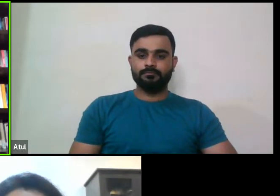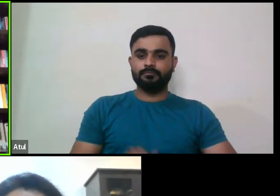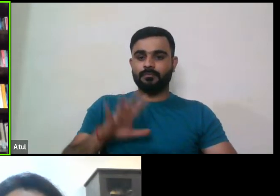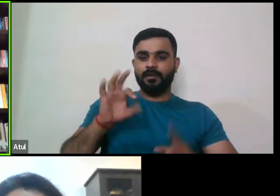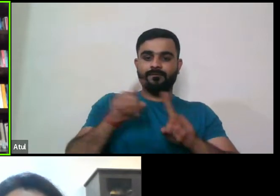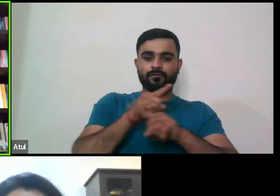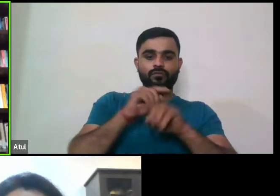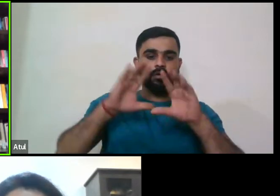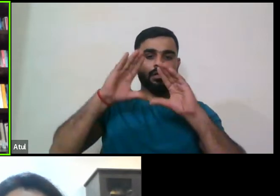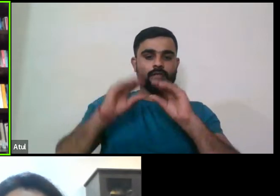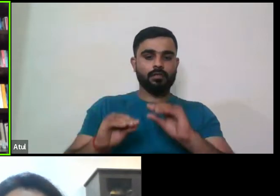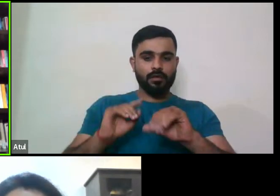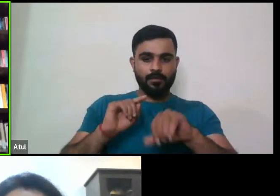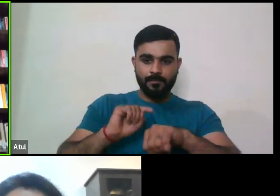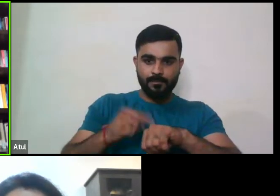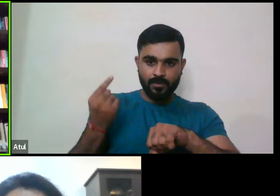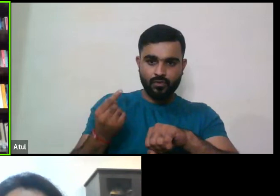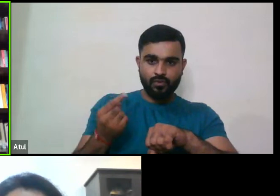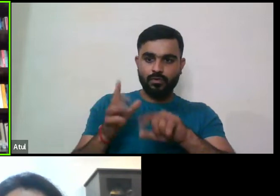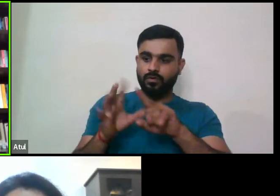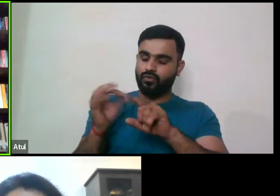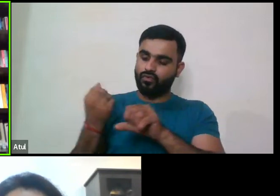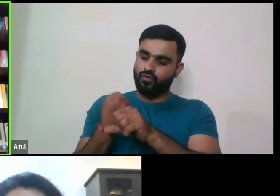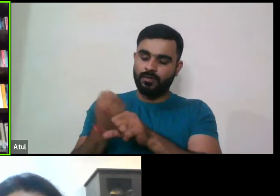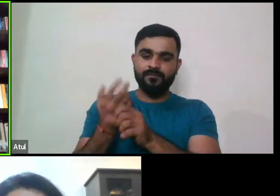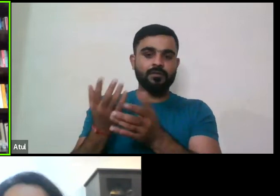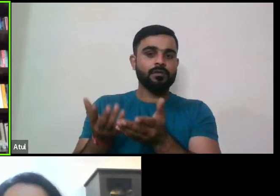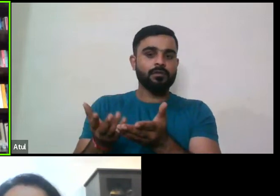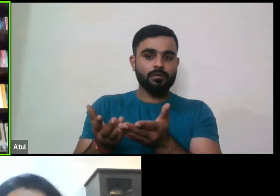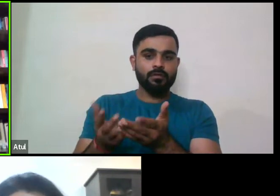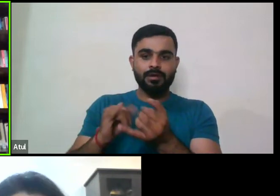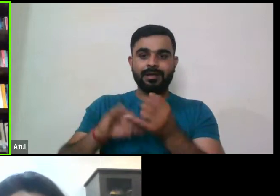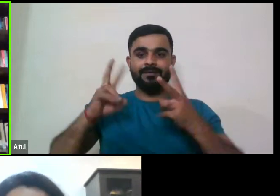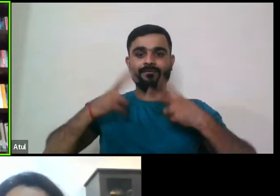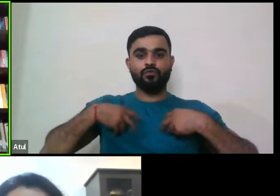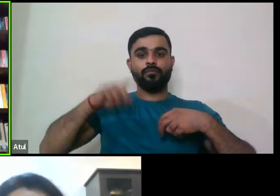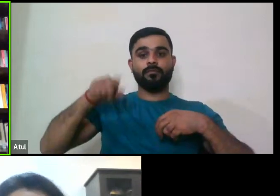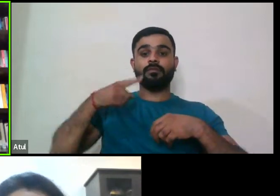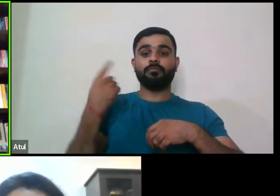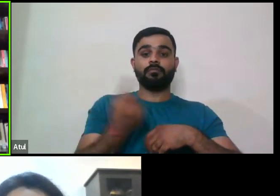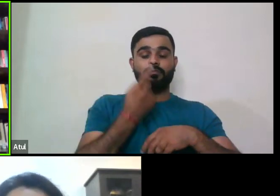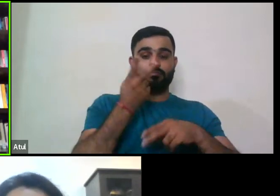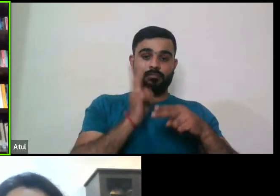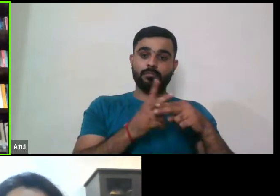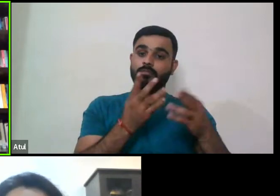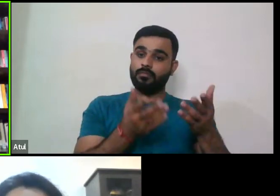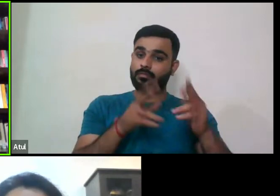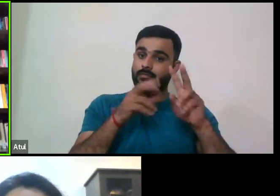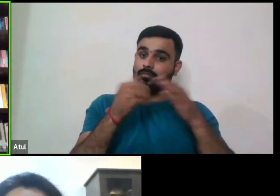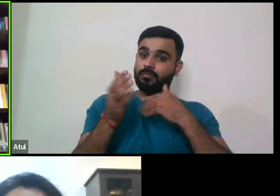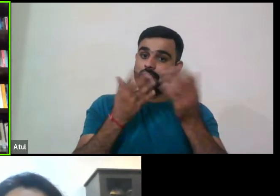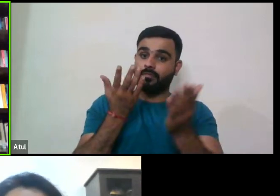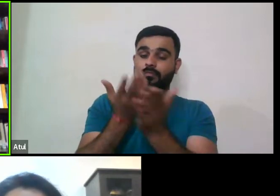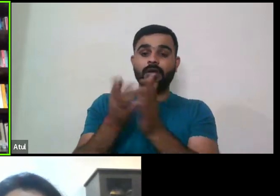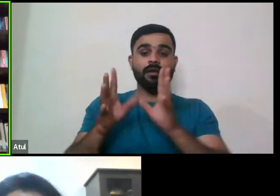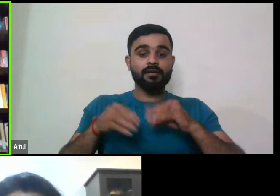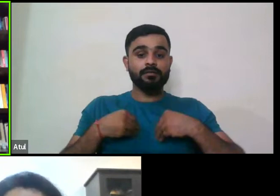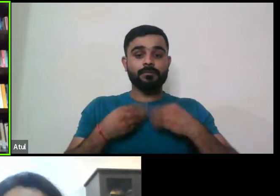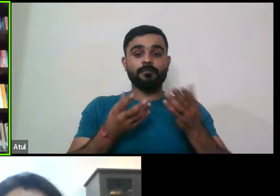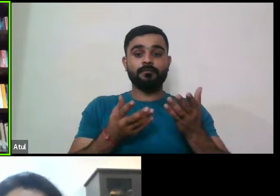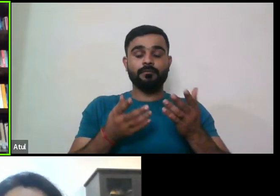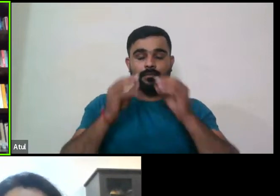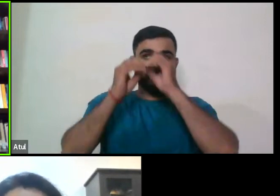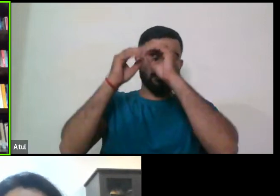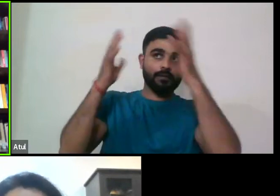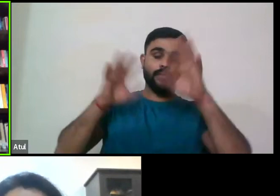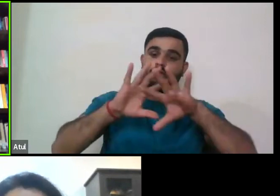less of a chance of actually winning a case in the Supreme Court. This is of the matters that have been admitted. You can imagine